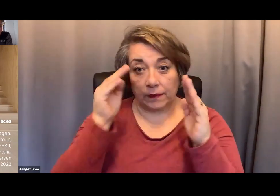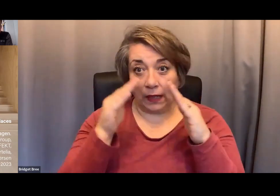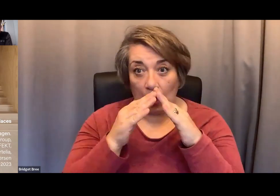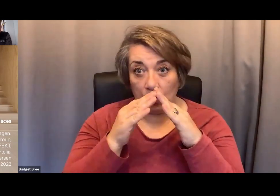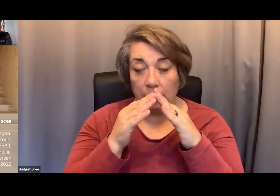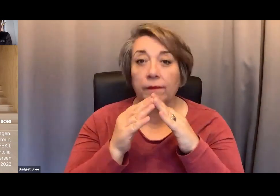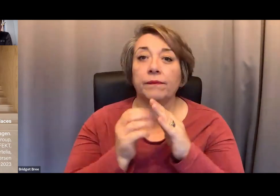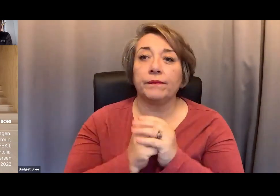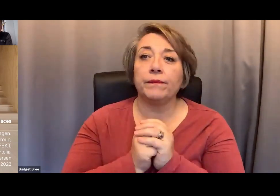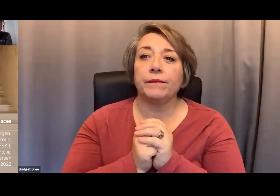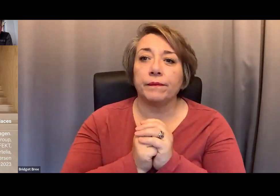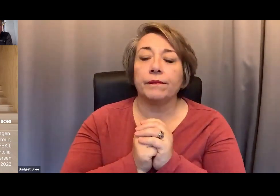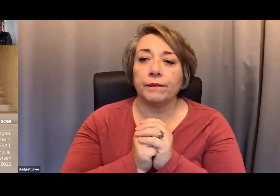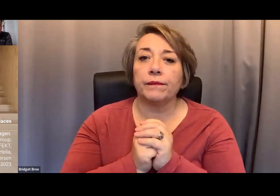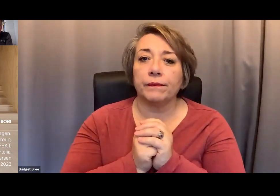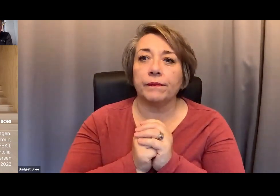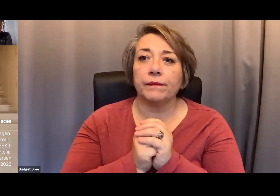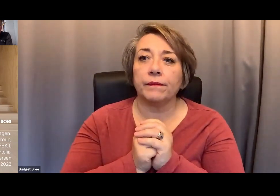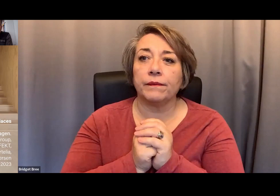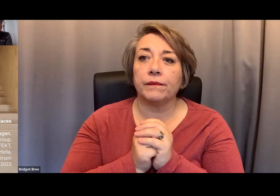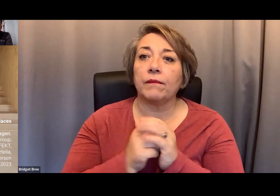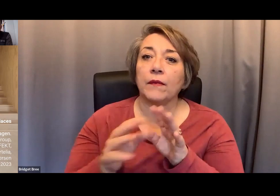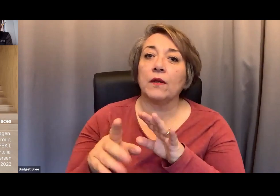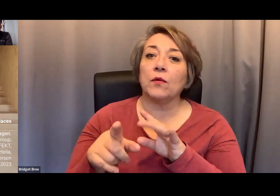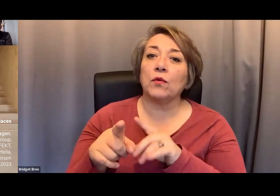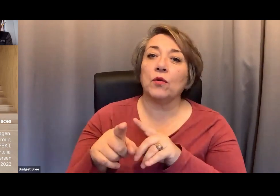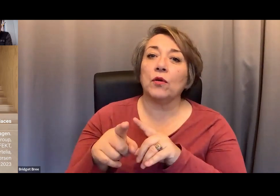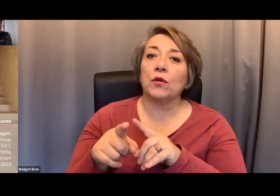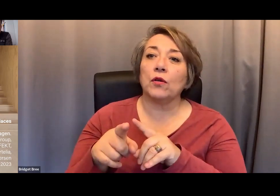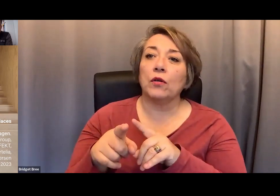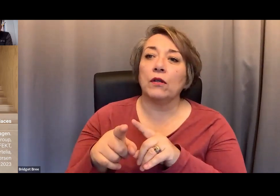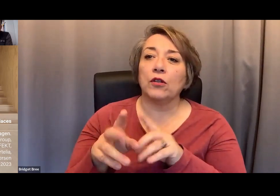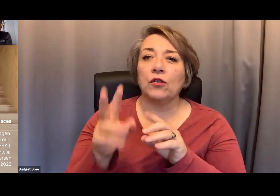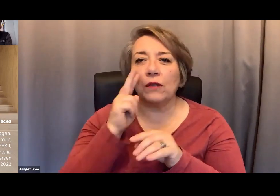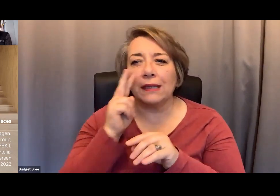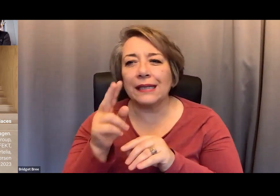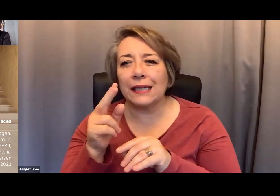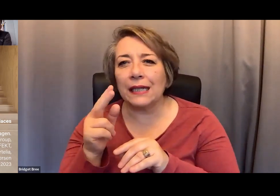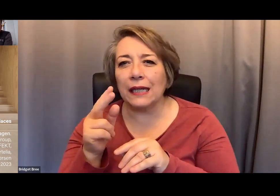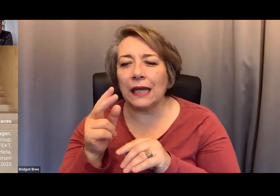type house here in Copenhagen. Again, trying to say, well, how far you actually can come, how low